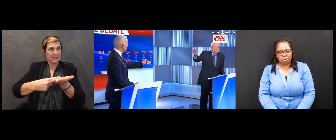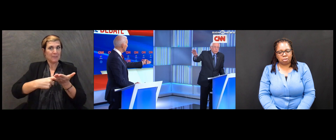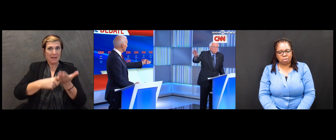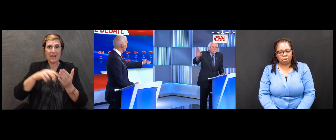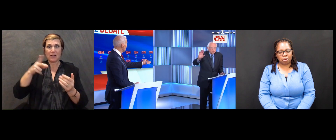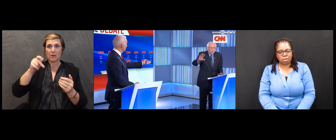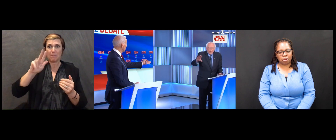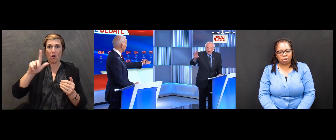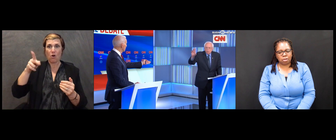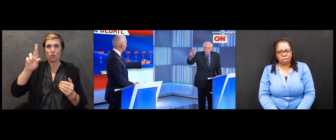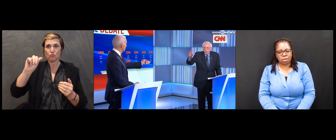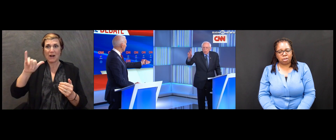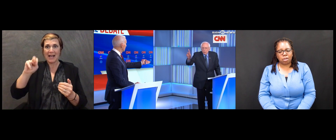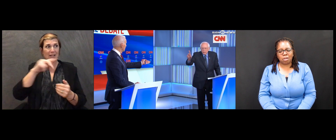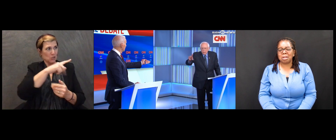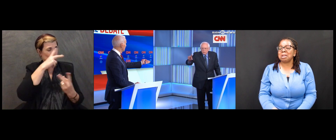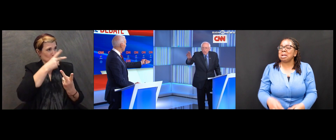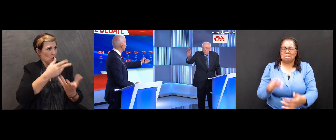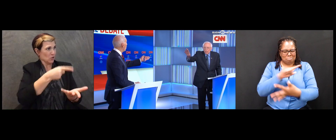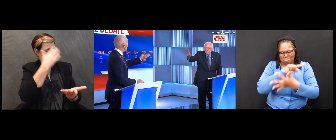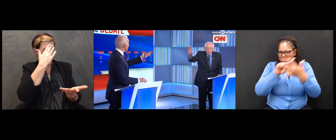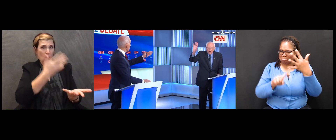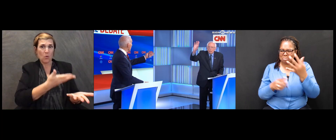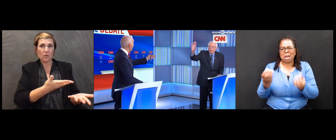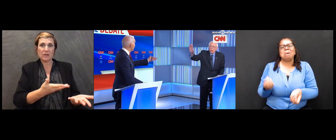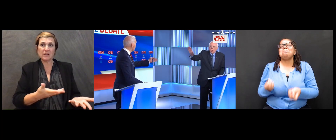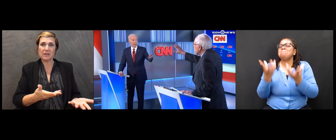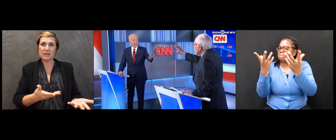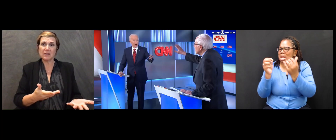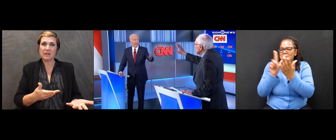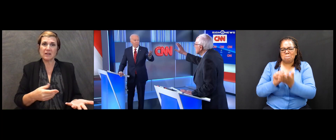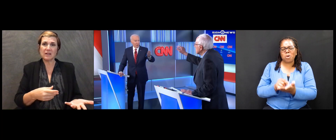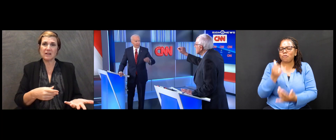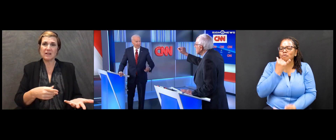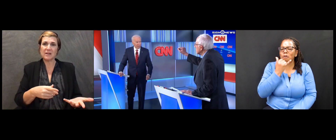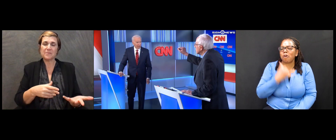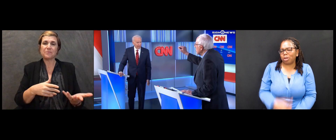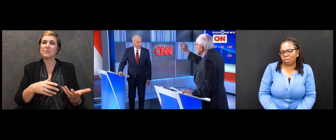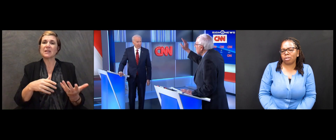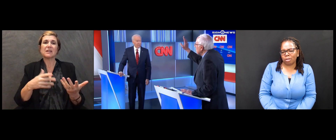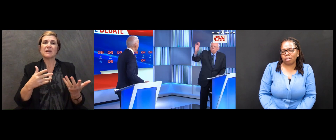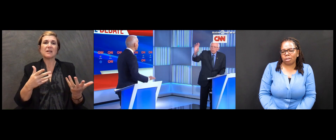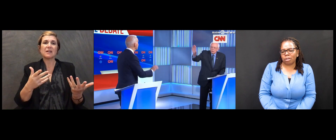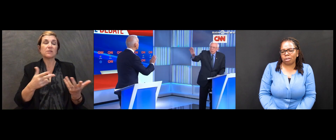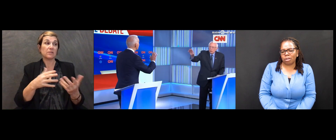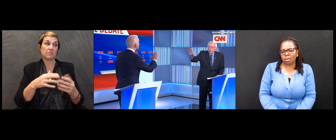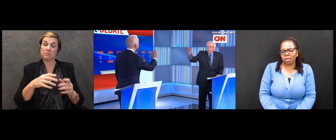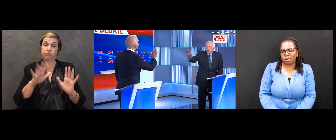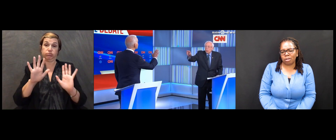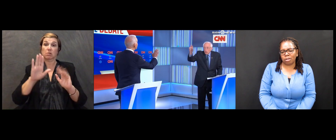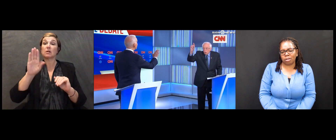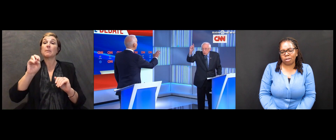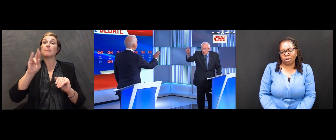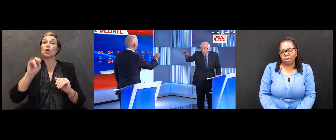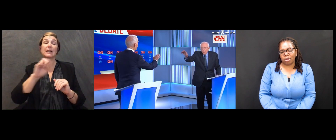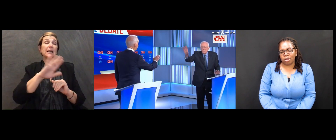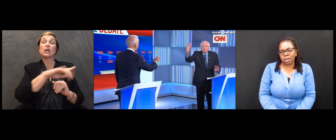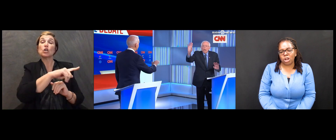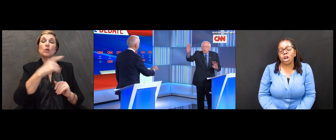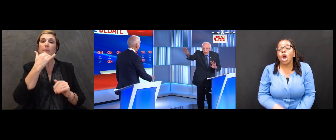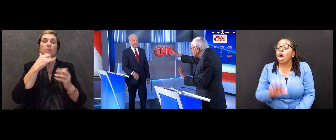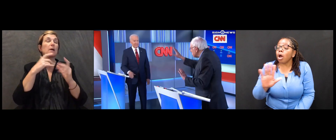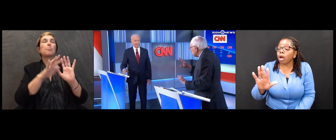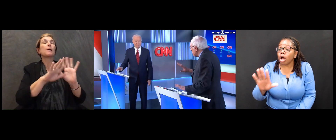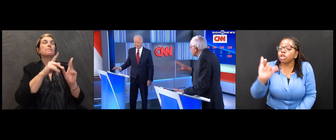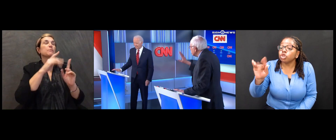Believe me, the Washington Post PolitiFact is wrong a whole lot of times. But are they wrong on that, Bernie? Joe, did you miss? Wait a